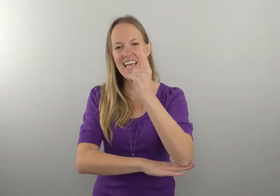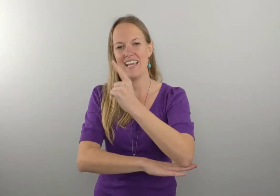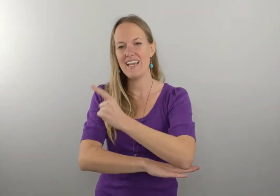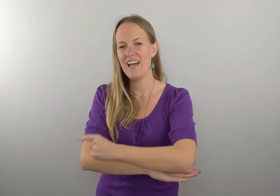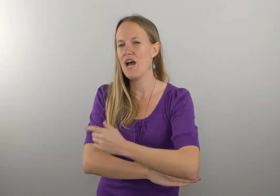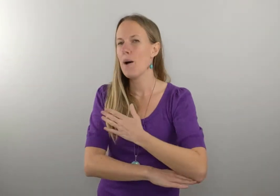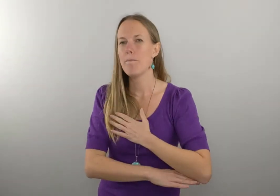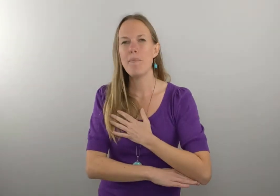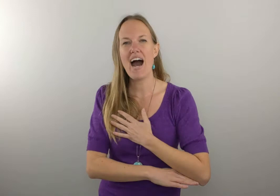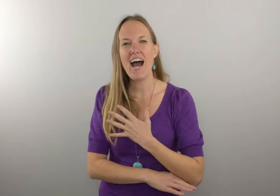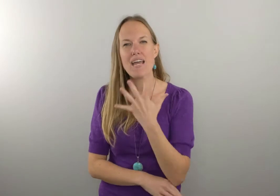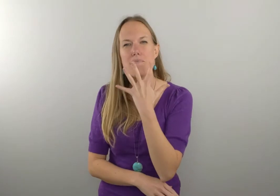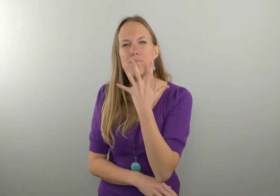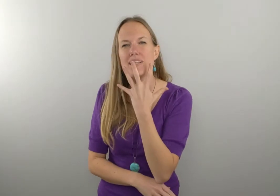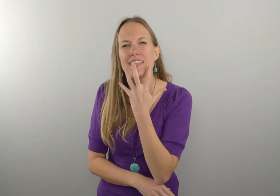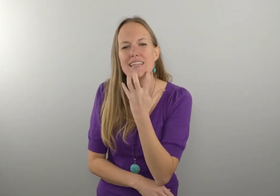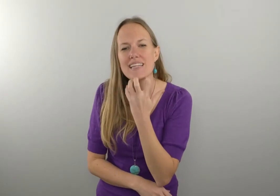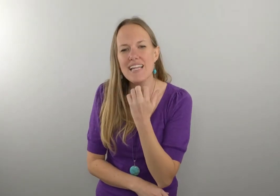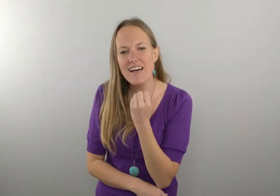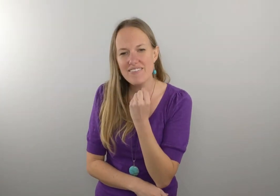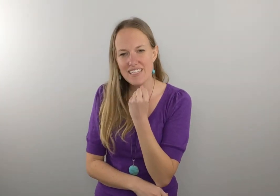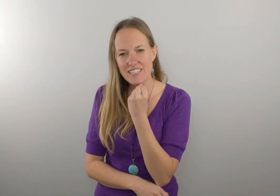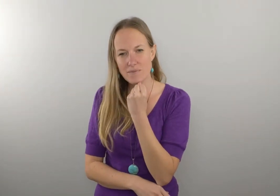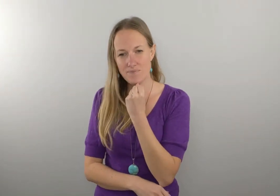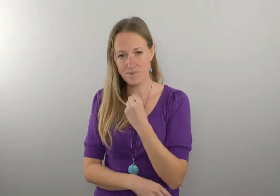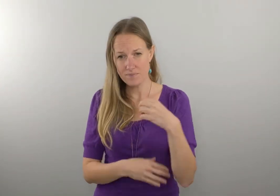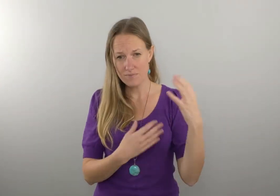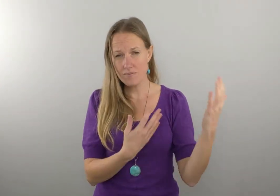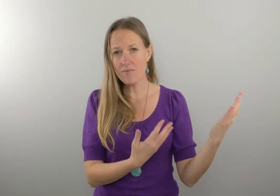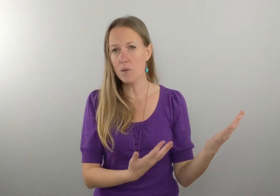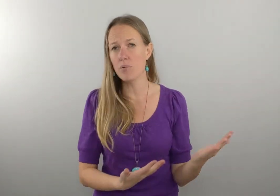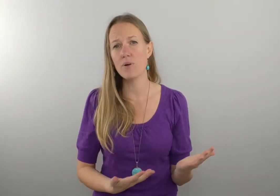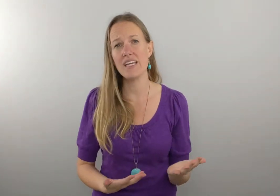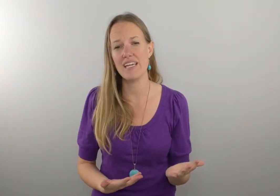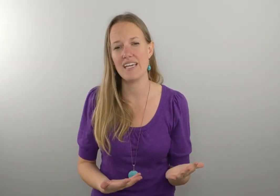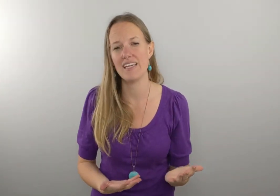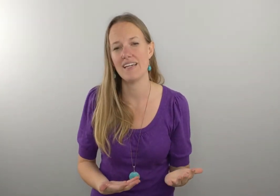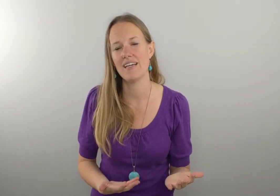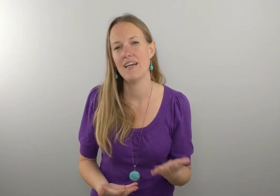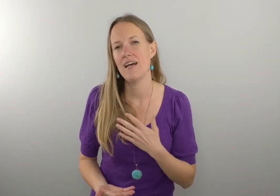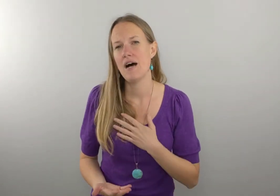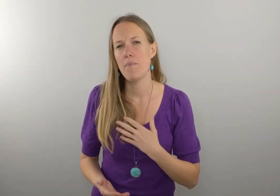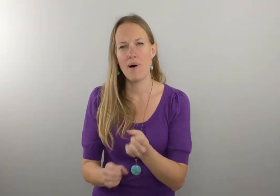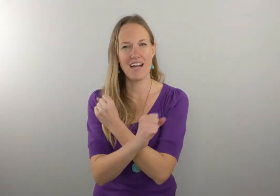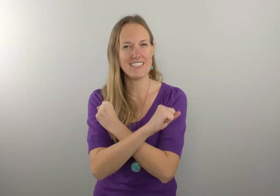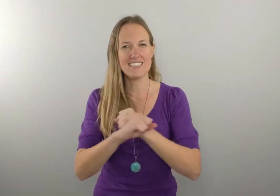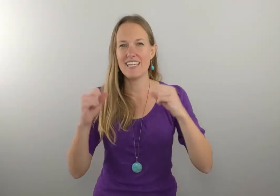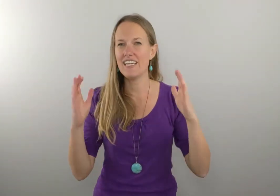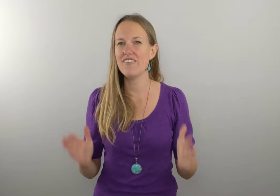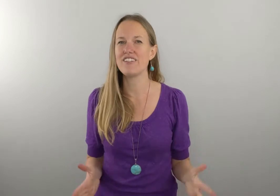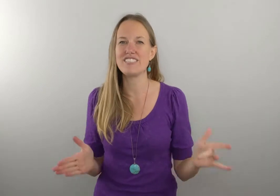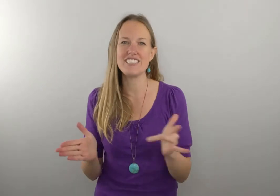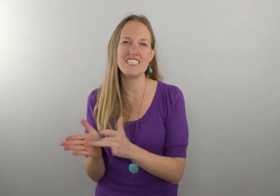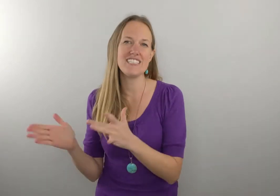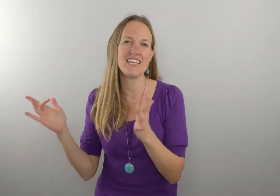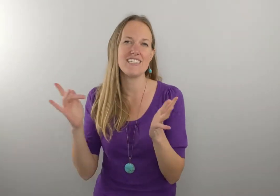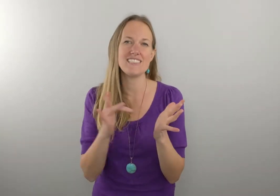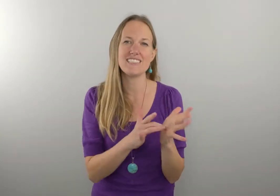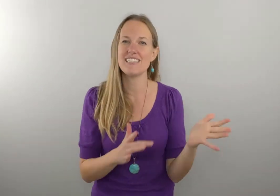day, my beloved bringing. My Savior, Jesus,